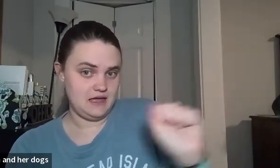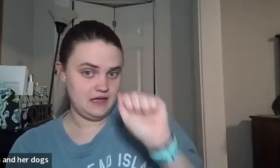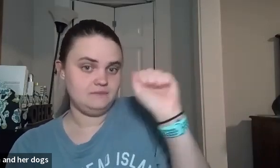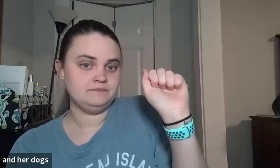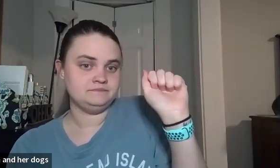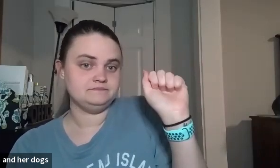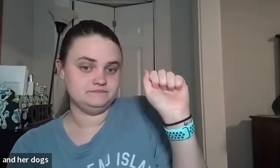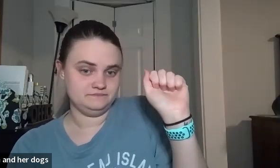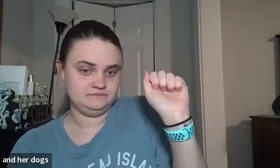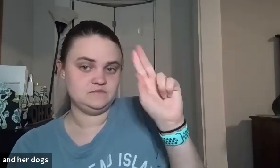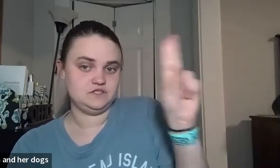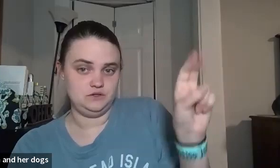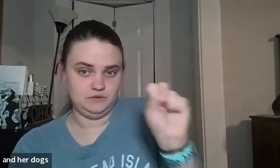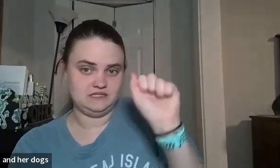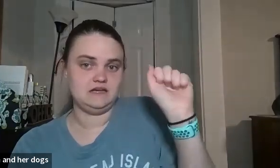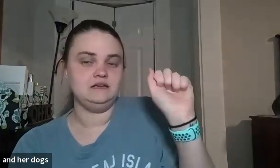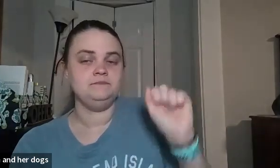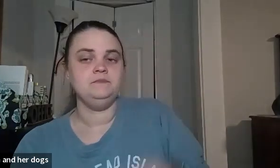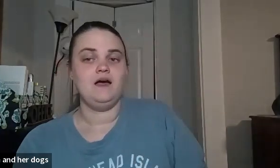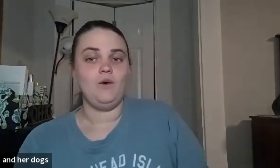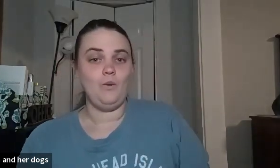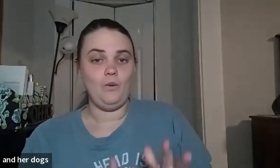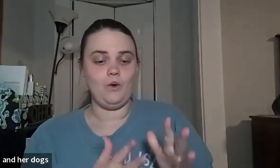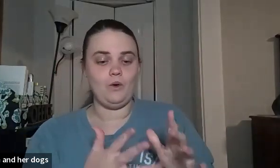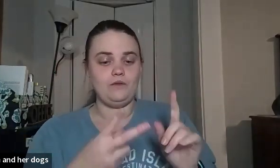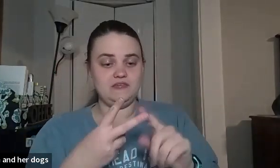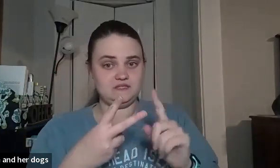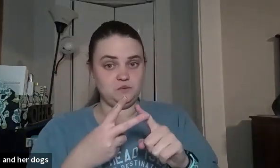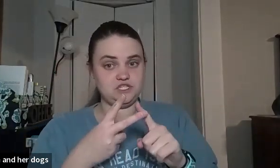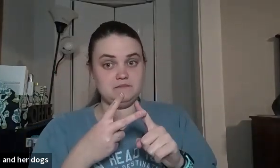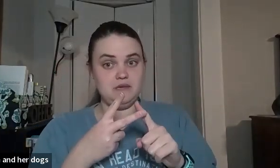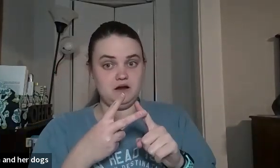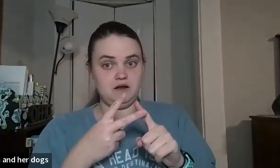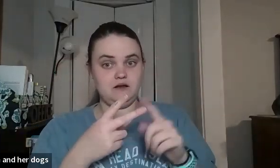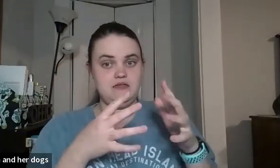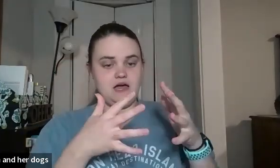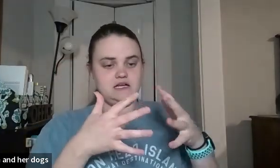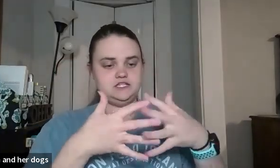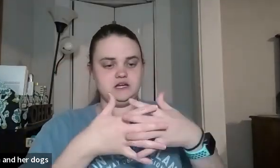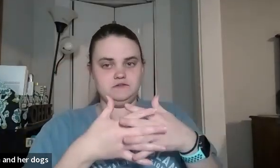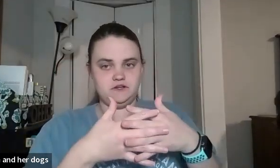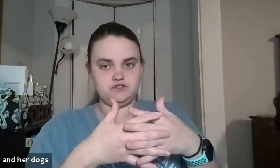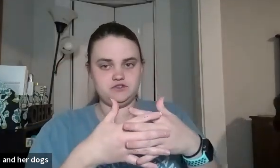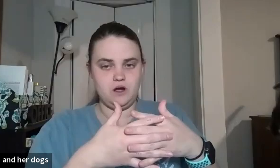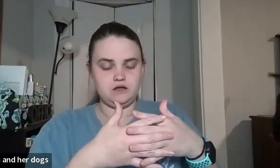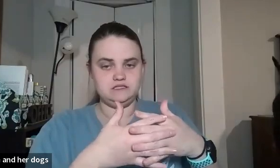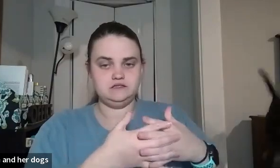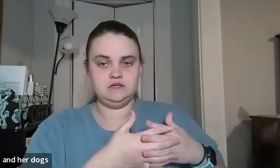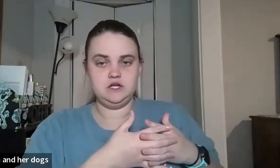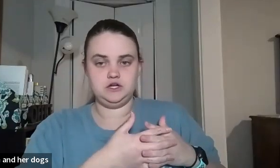U-S-A. So USA. Or this one, which is America. And that is you're going to have your fingers crossed. You're going to